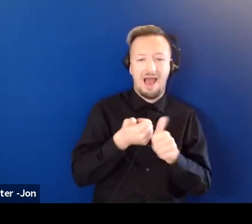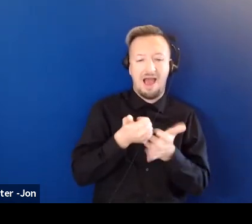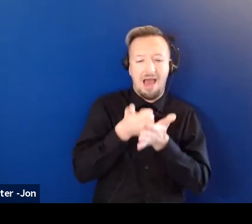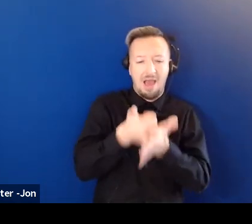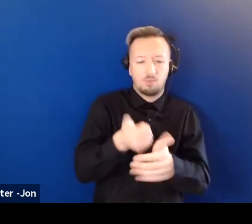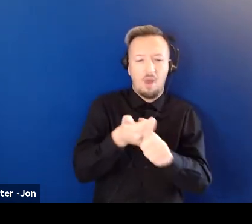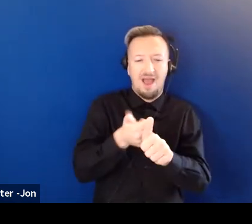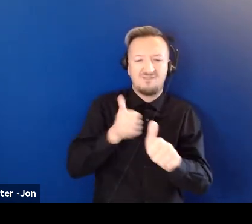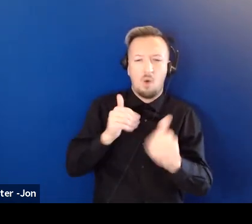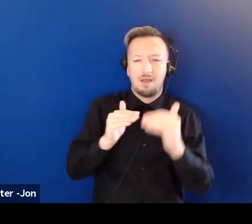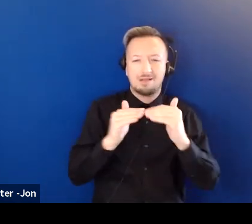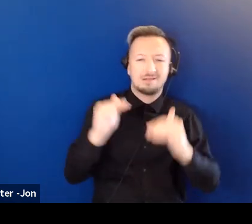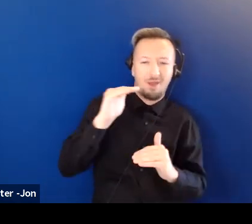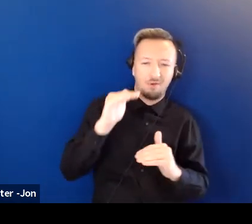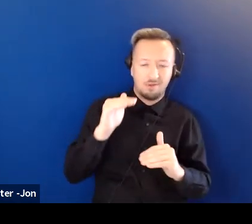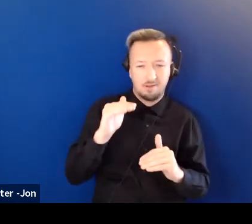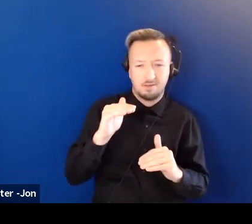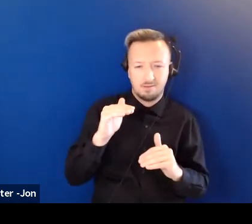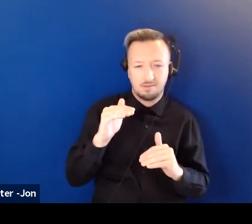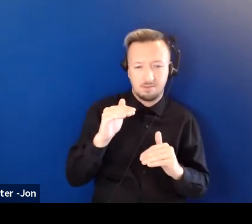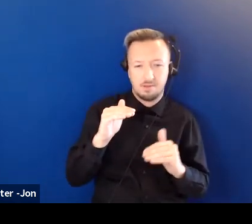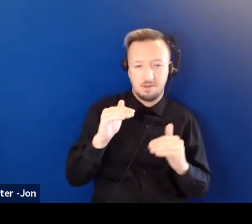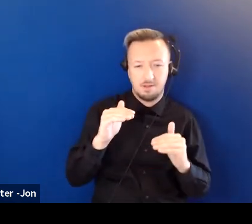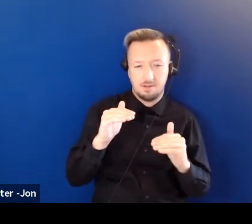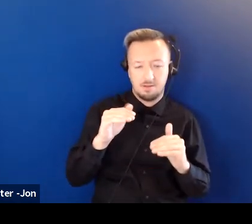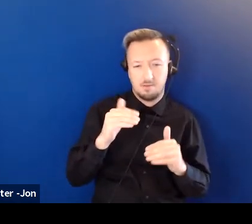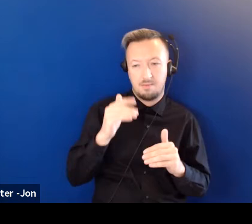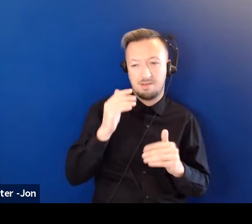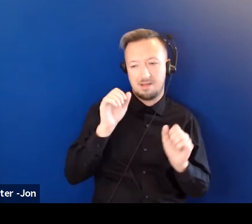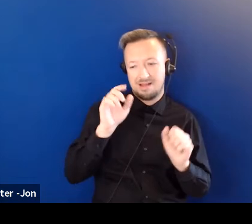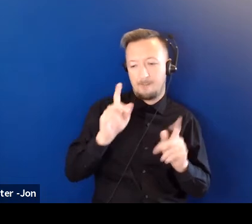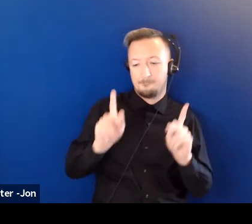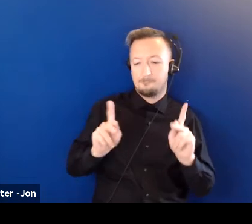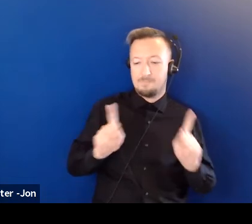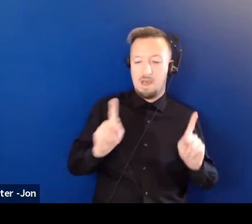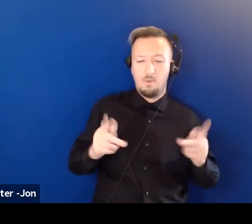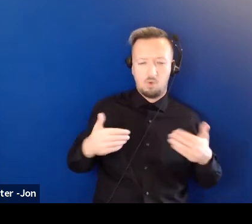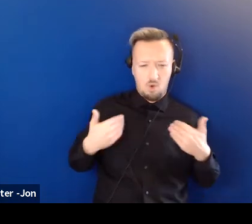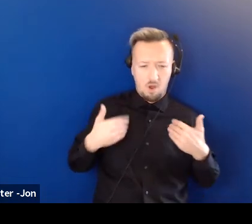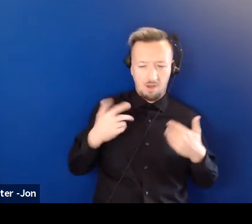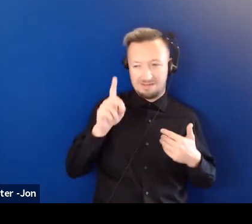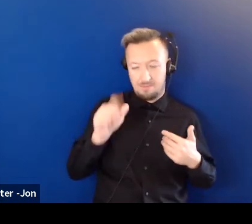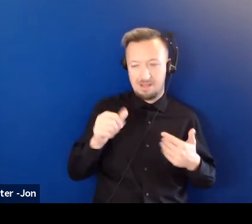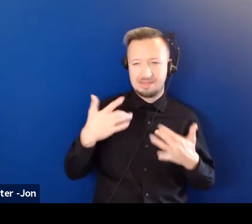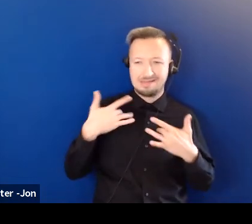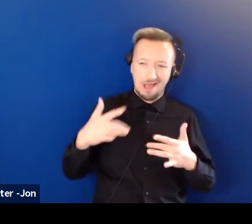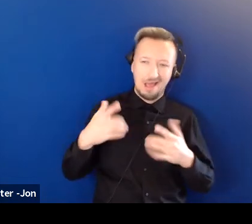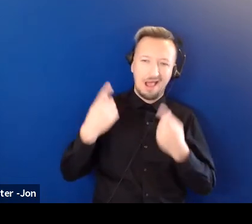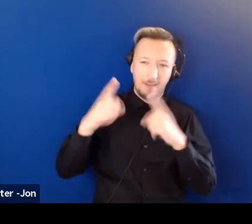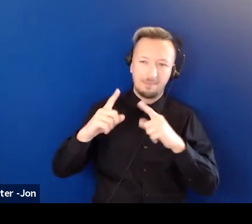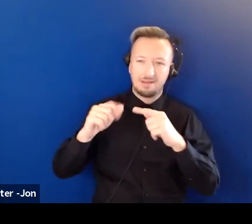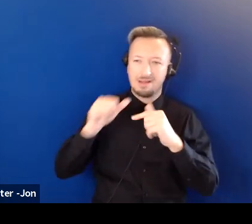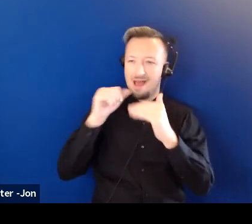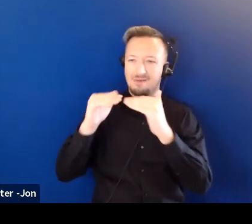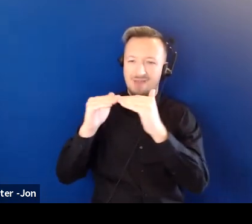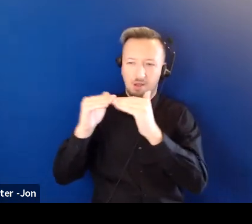that youth with disabilities face in comparison to youth without disabilities, and helps